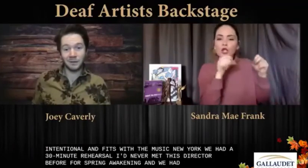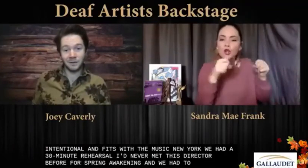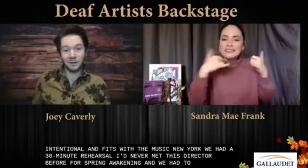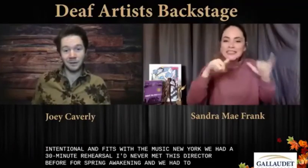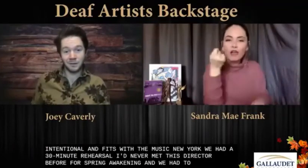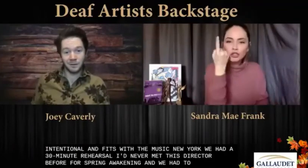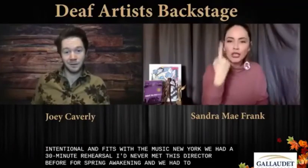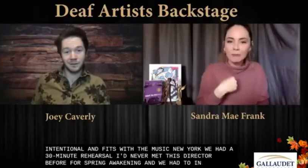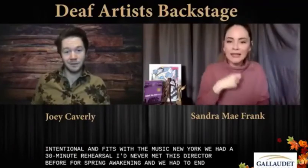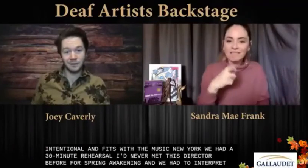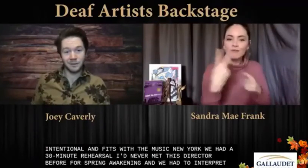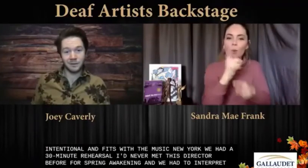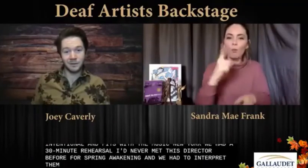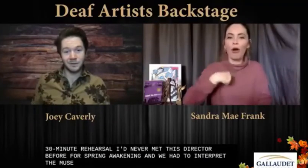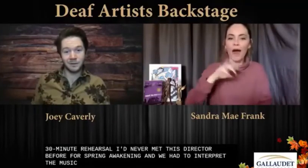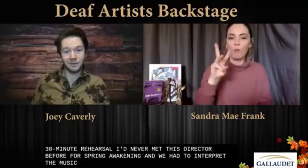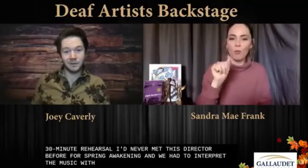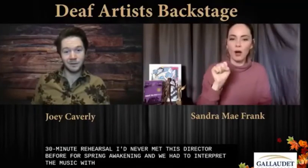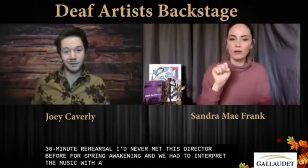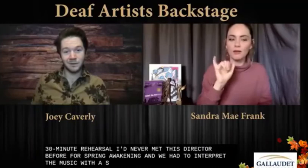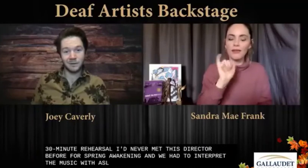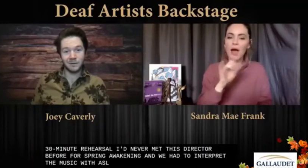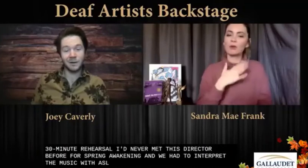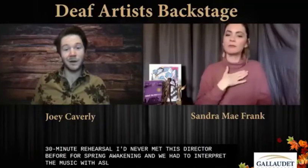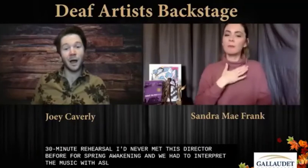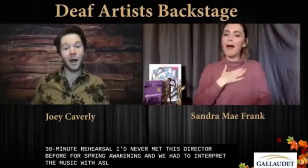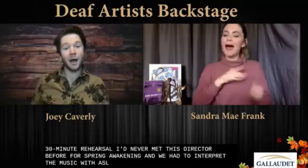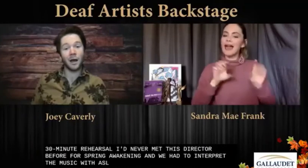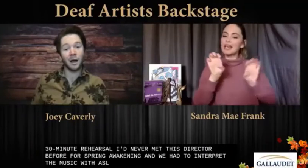to interpret the music with asl